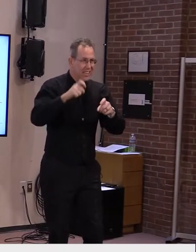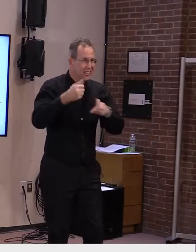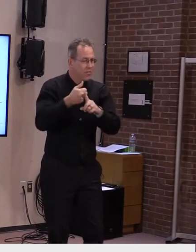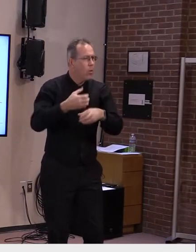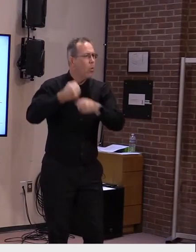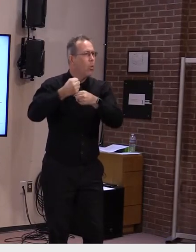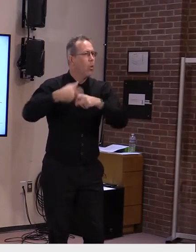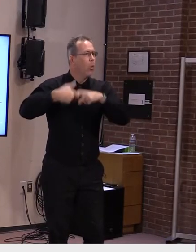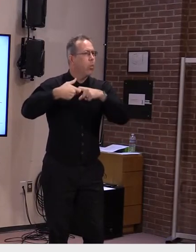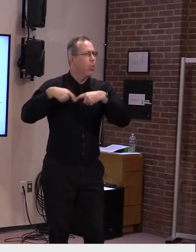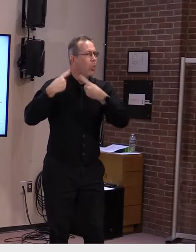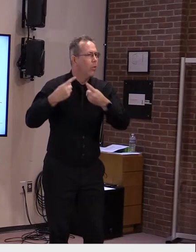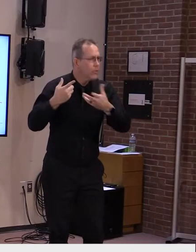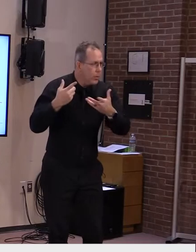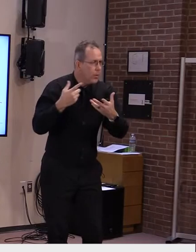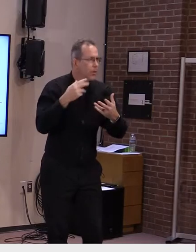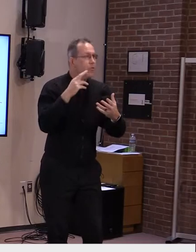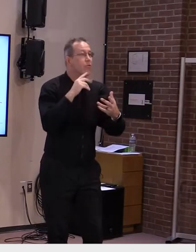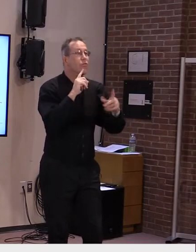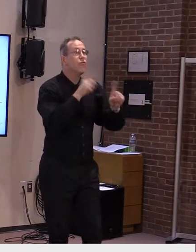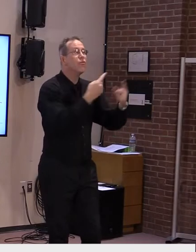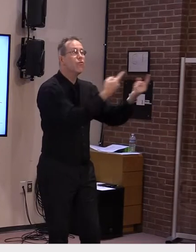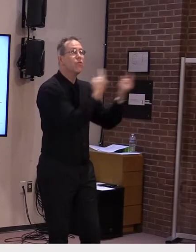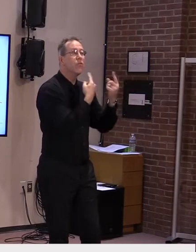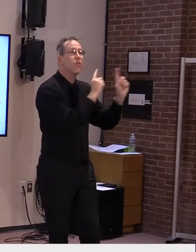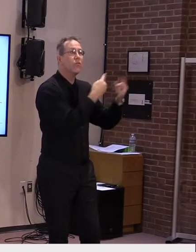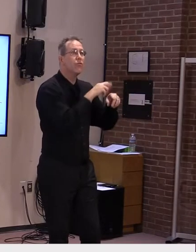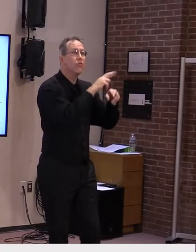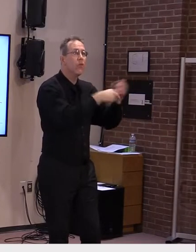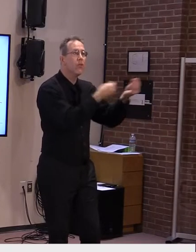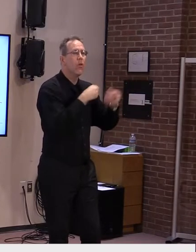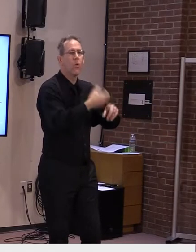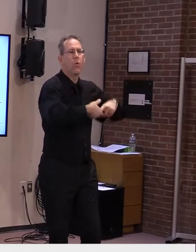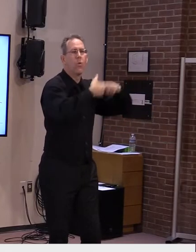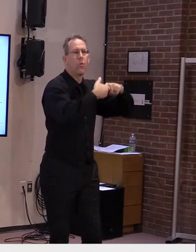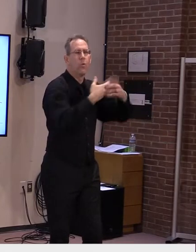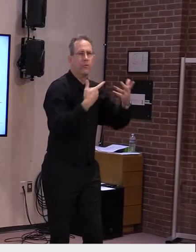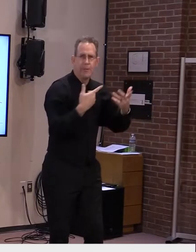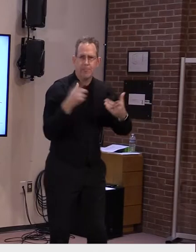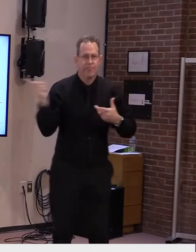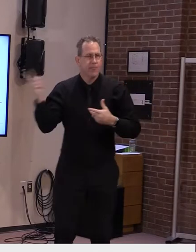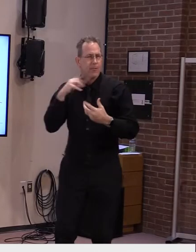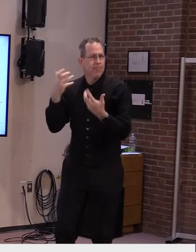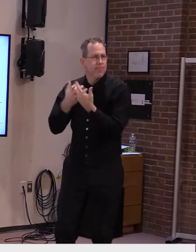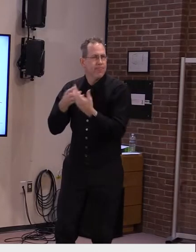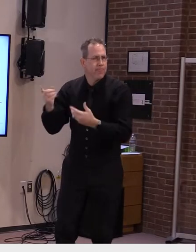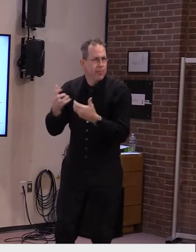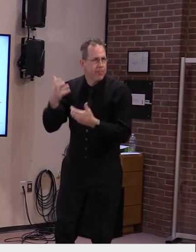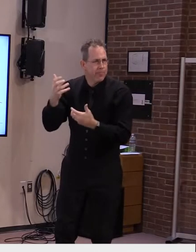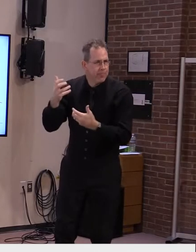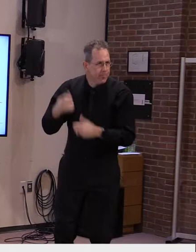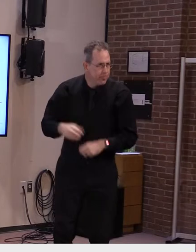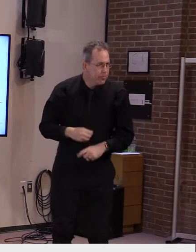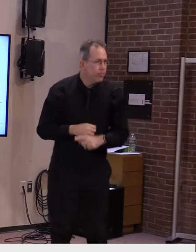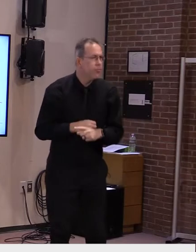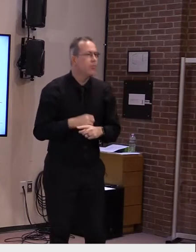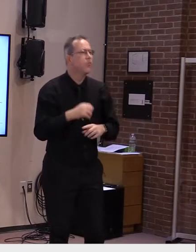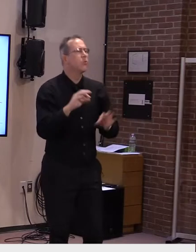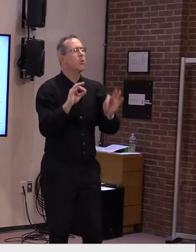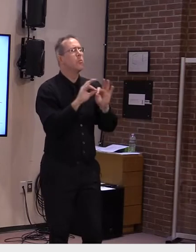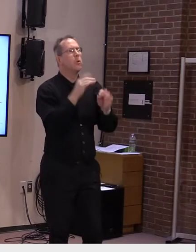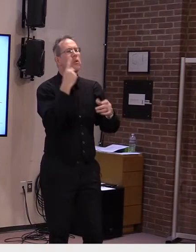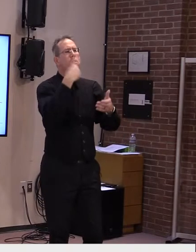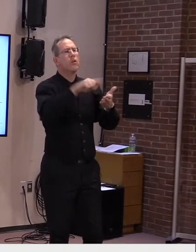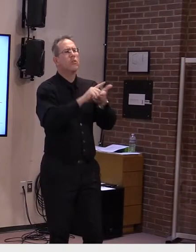to us that we'll see cases start to rise again this week. And then the question will be, you know, do they get back to where they were, or do we